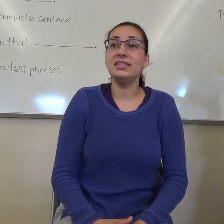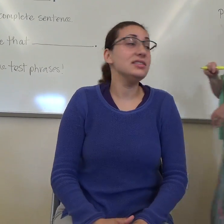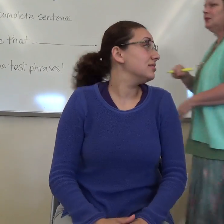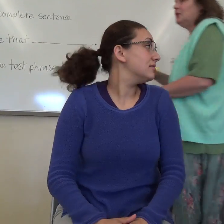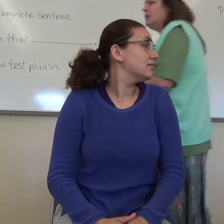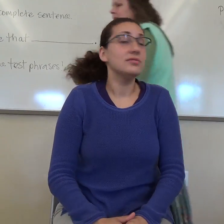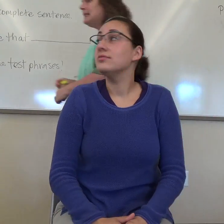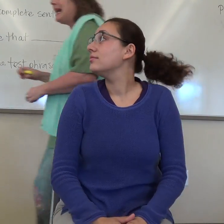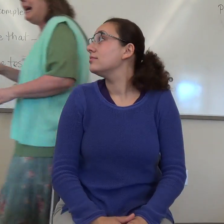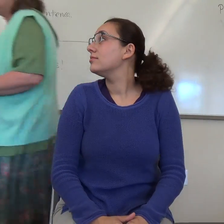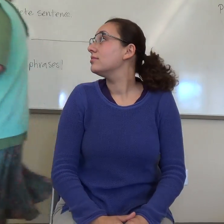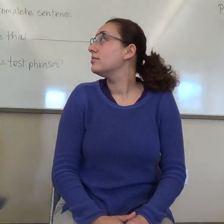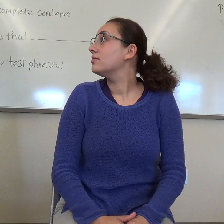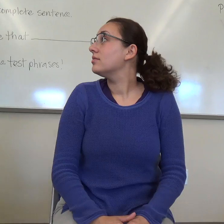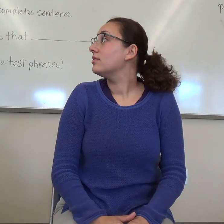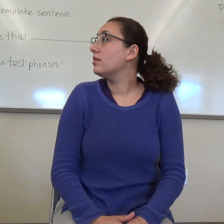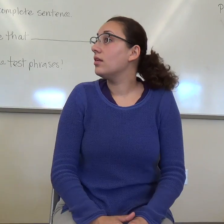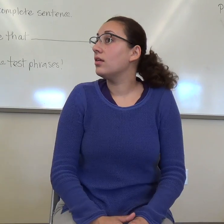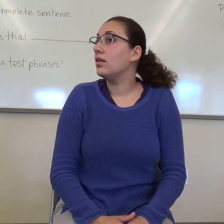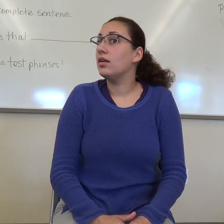Mexican? Just out here doing this. Hold on just a